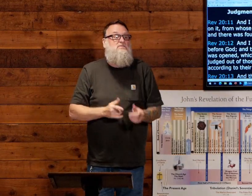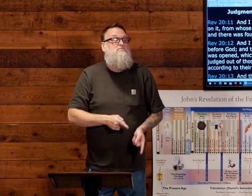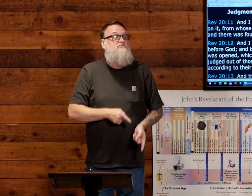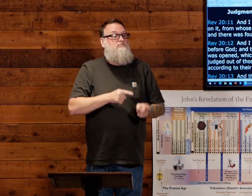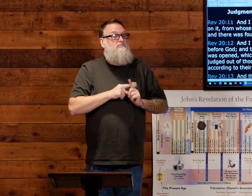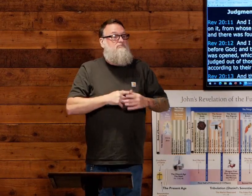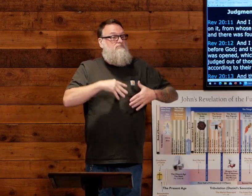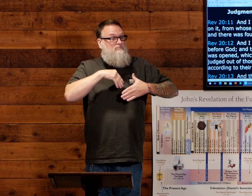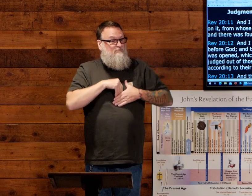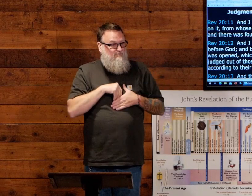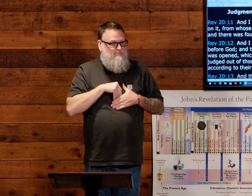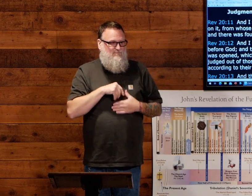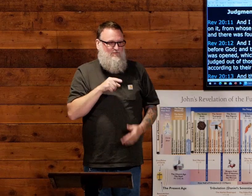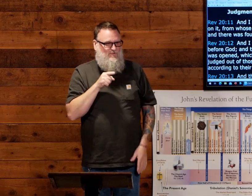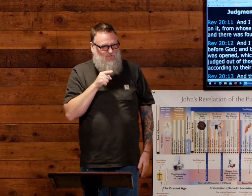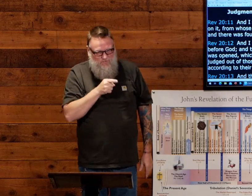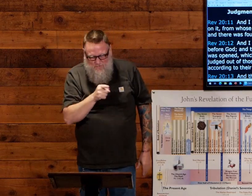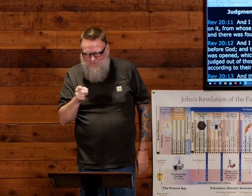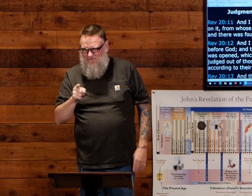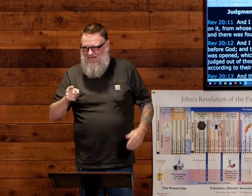If you have Christ,